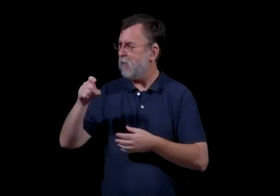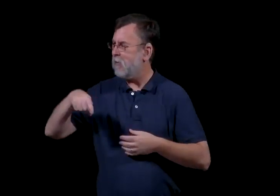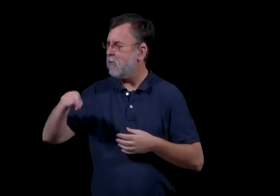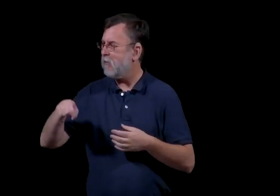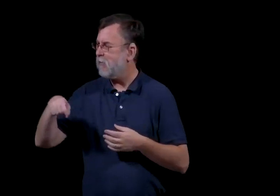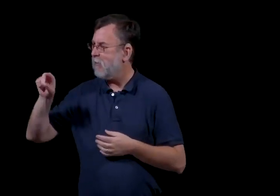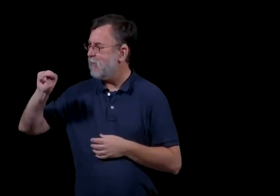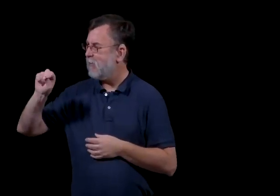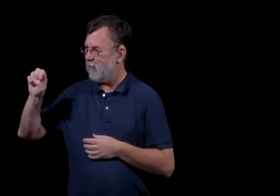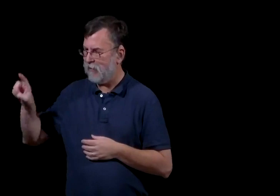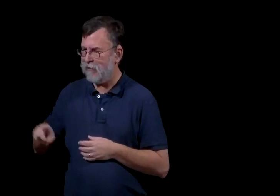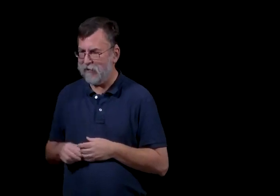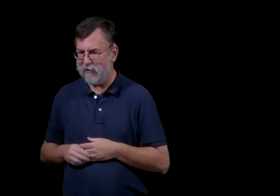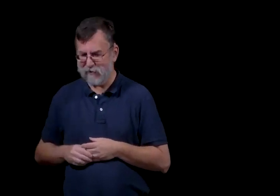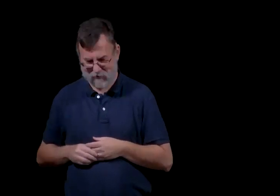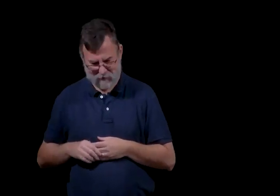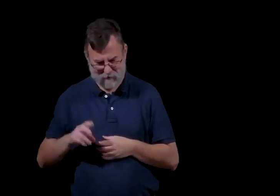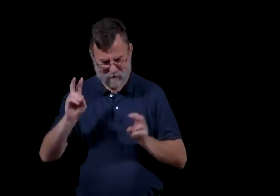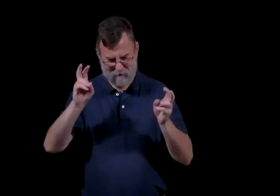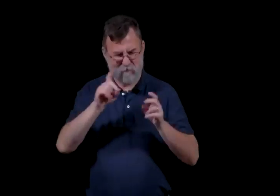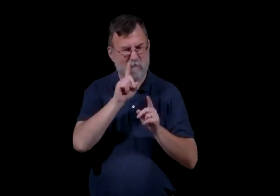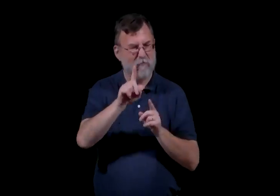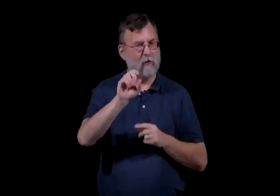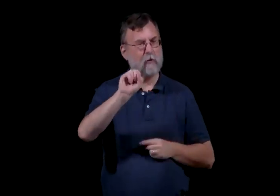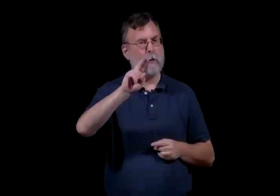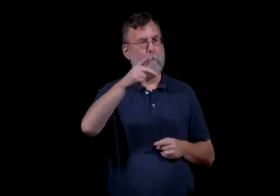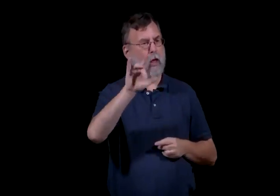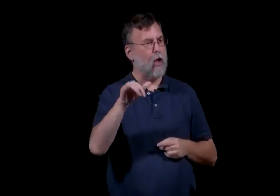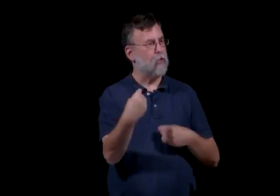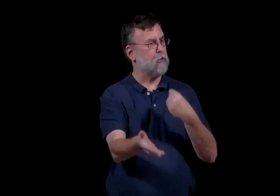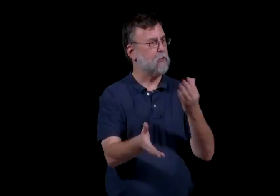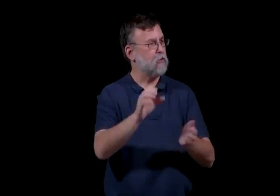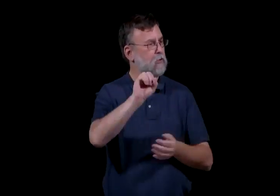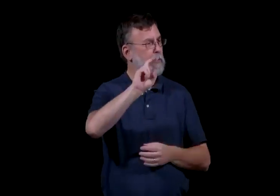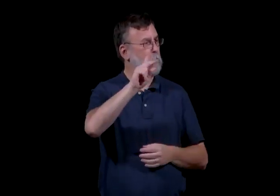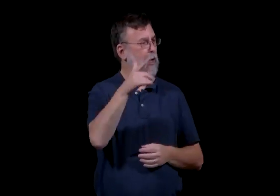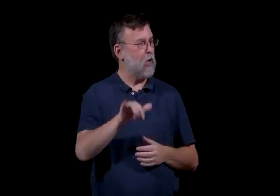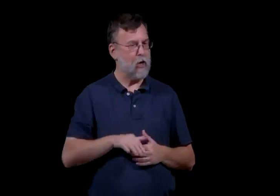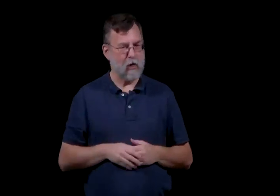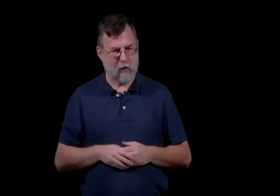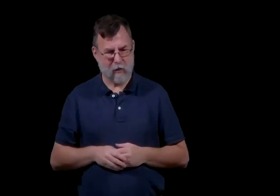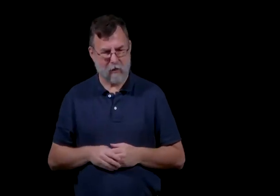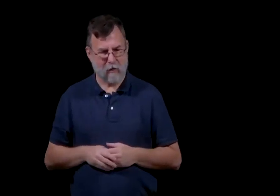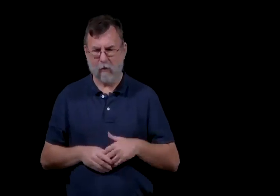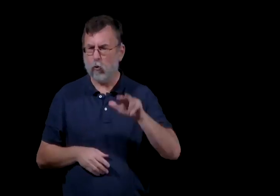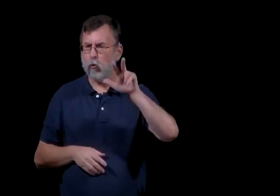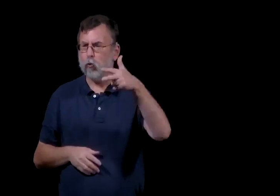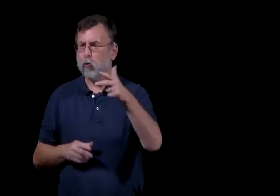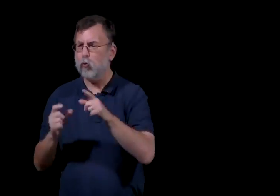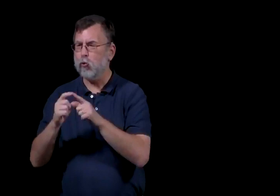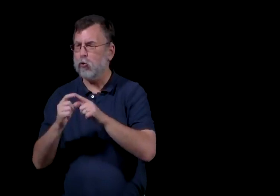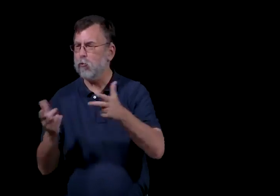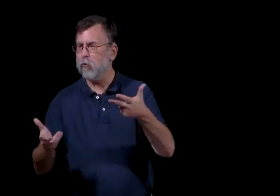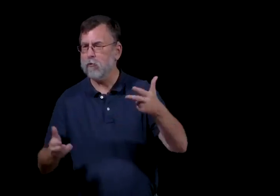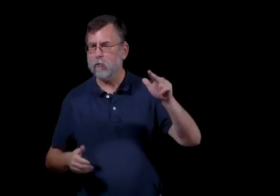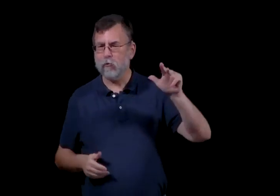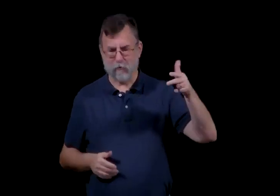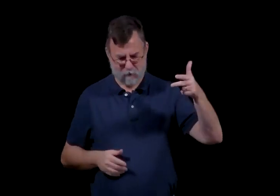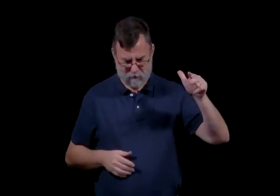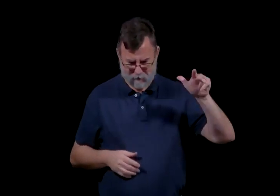he supplies all my needs. The answer is supply. He provides everything I need. How about the third